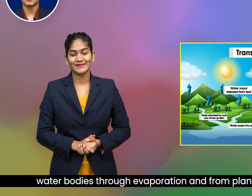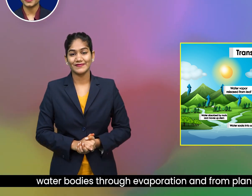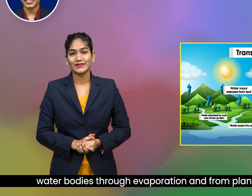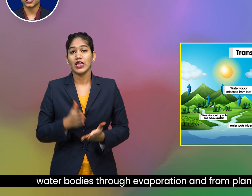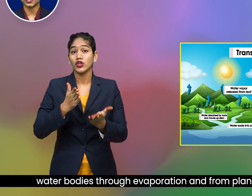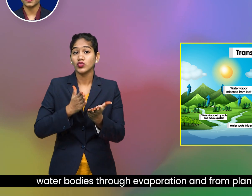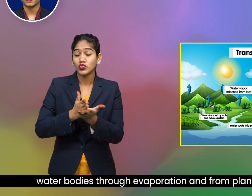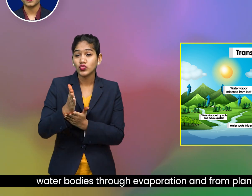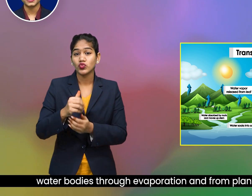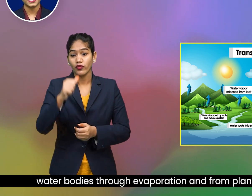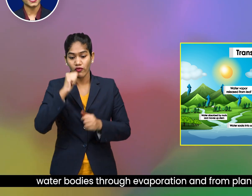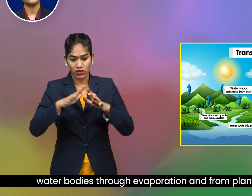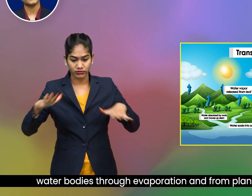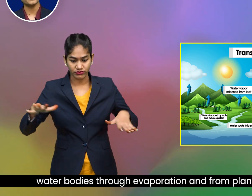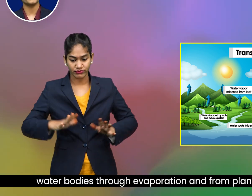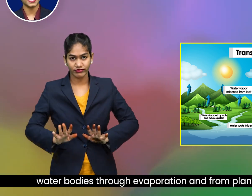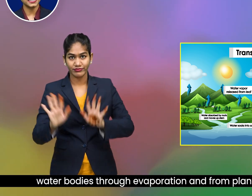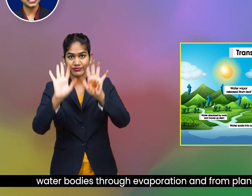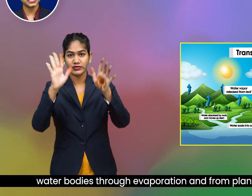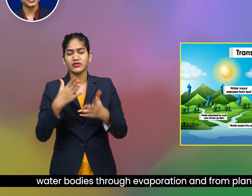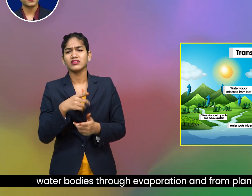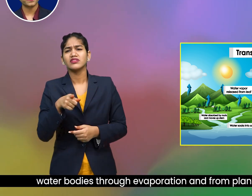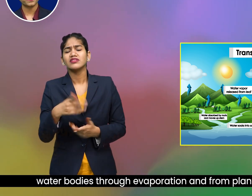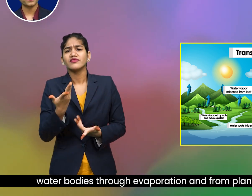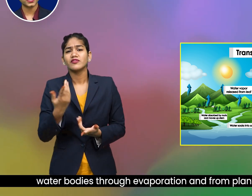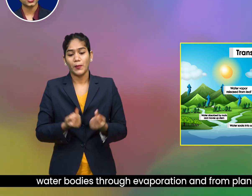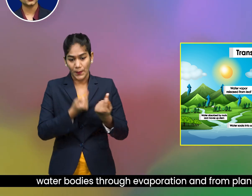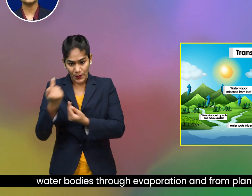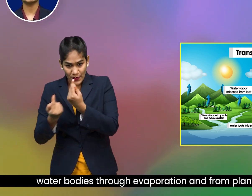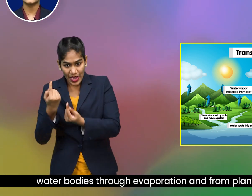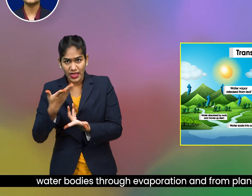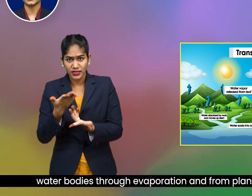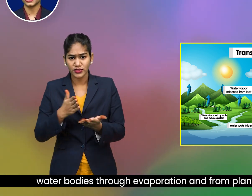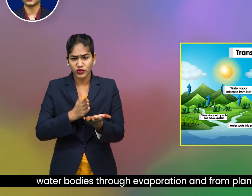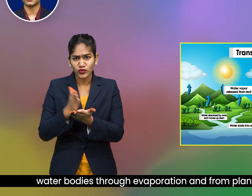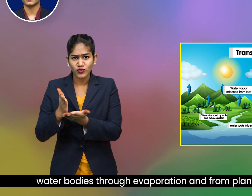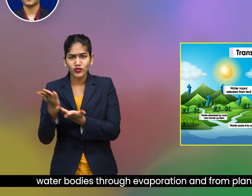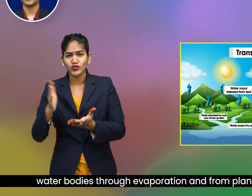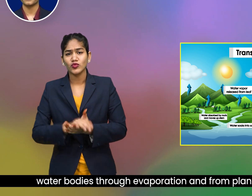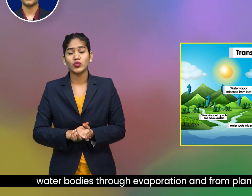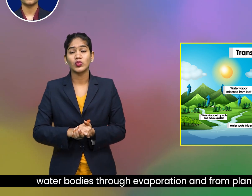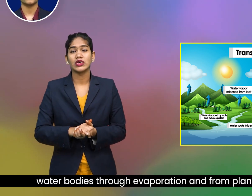through evaporation and from plants through transpiration.